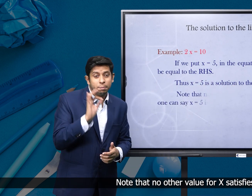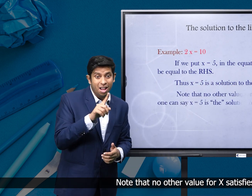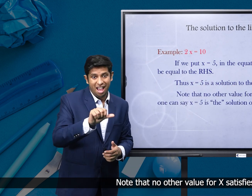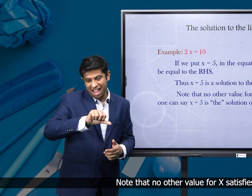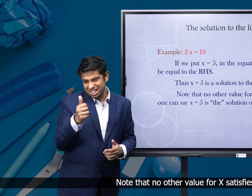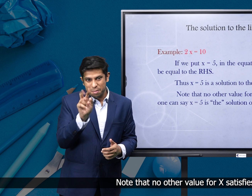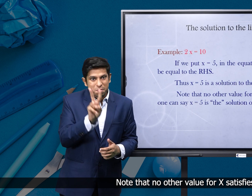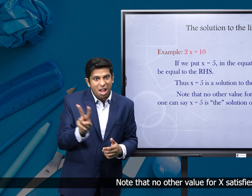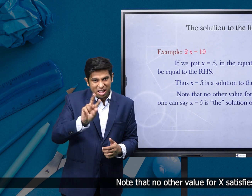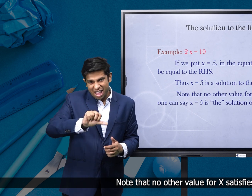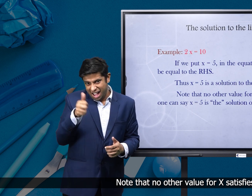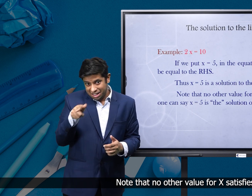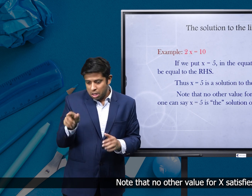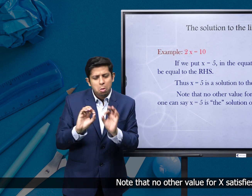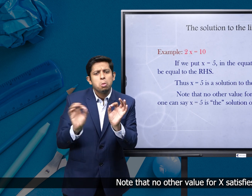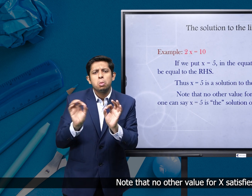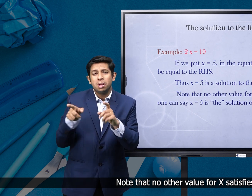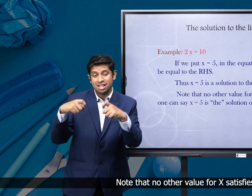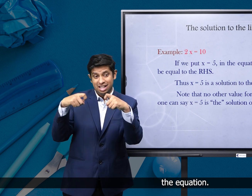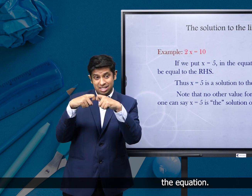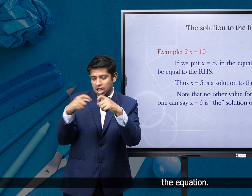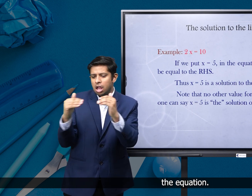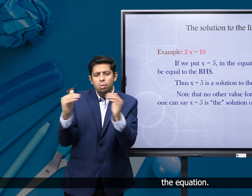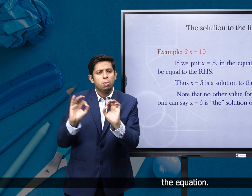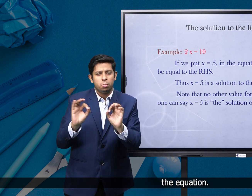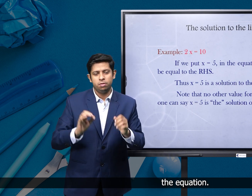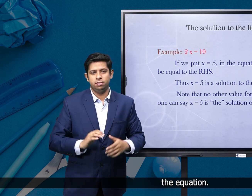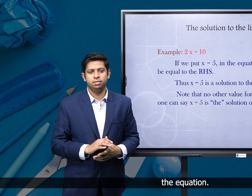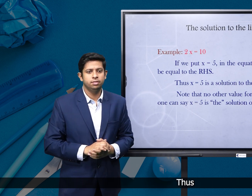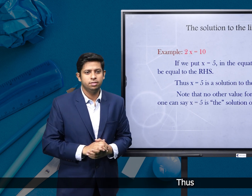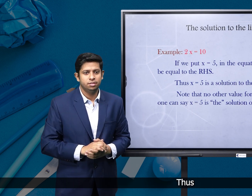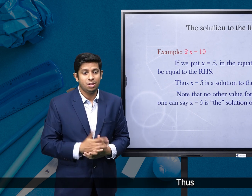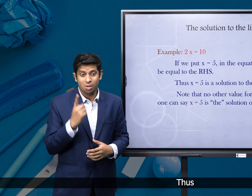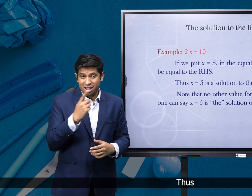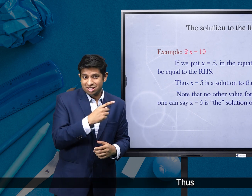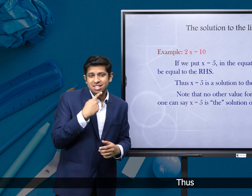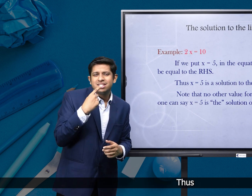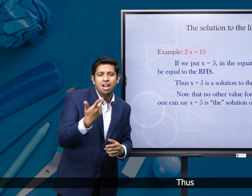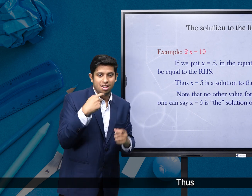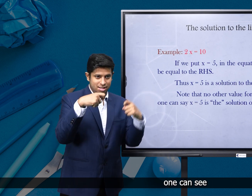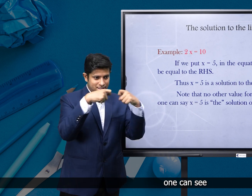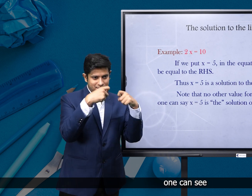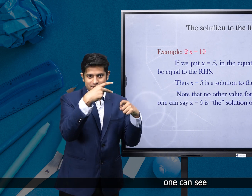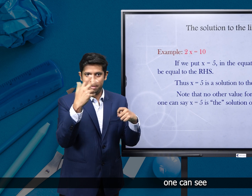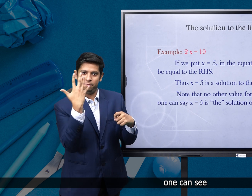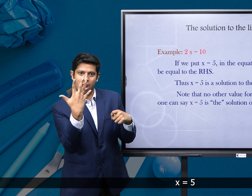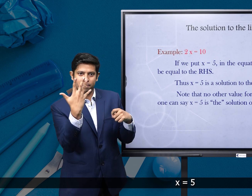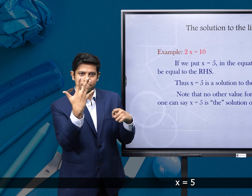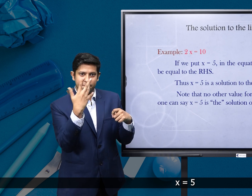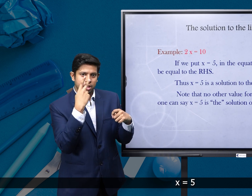Note that no other value for x satisfies the equation. Thus, one can say x equals to